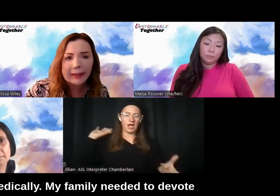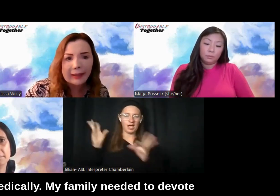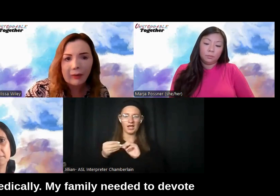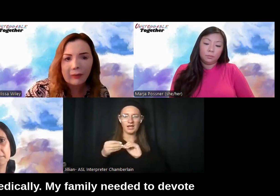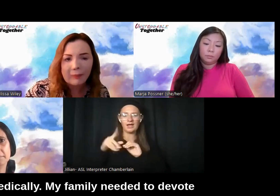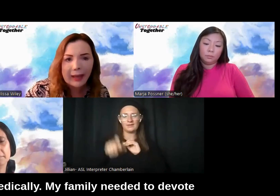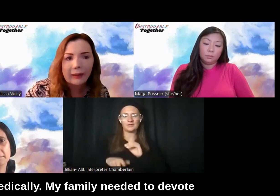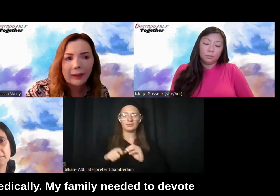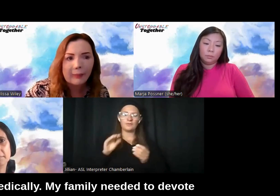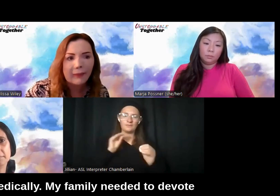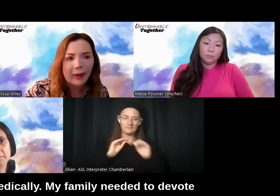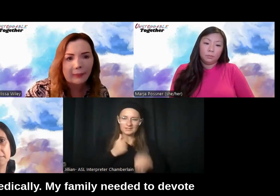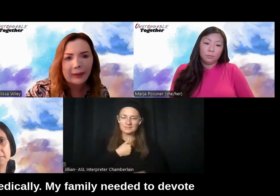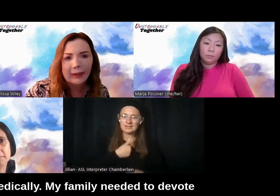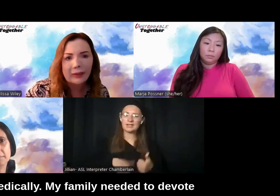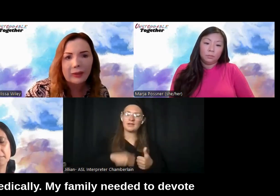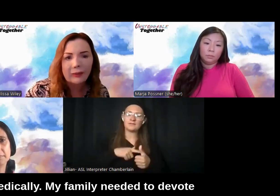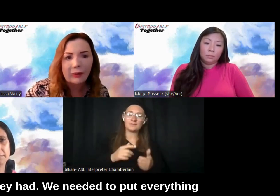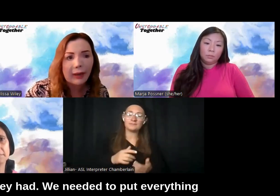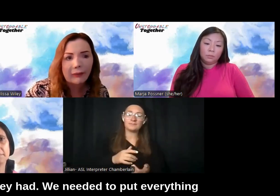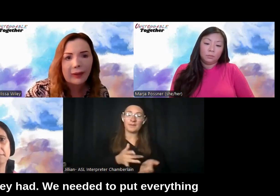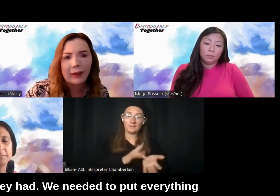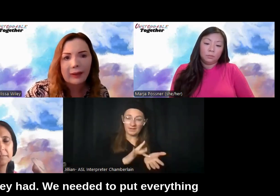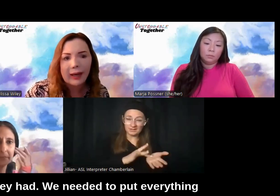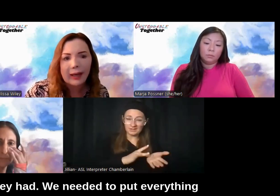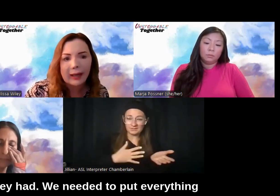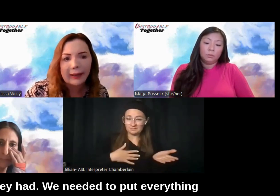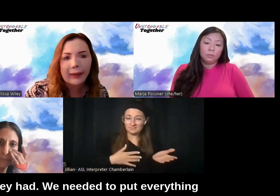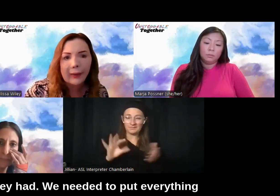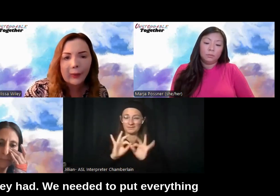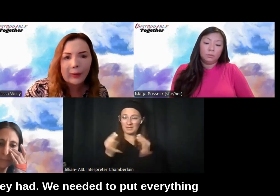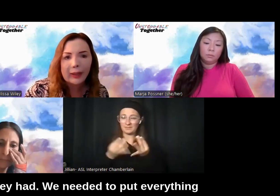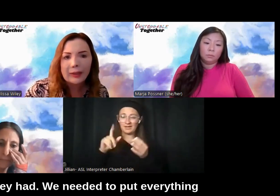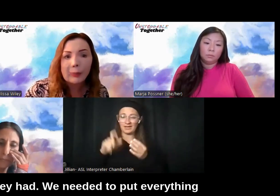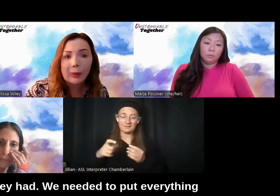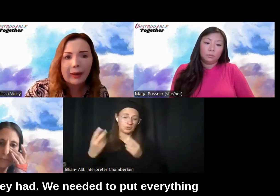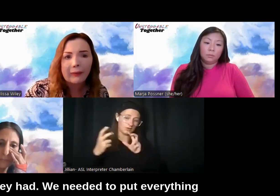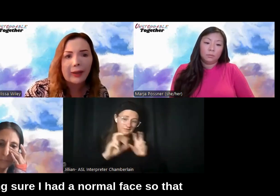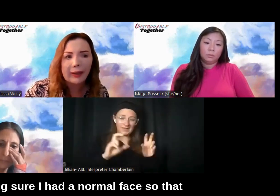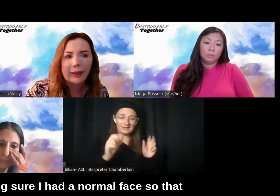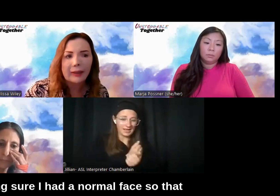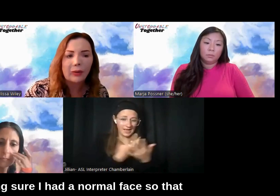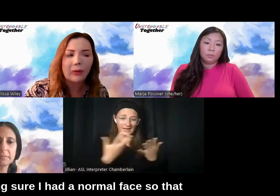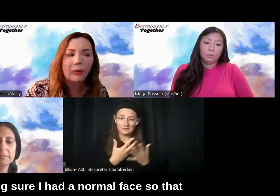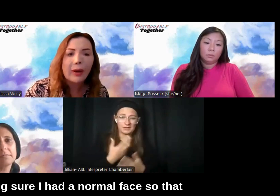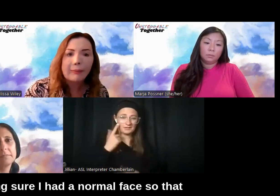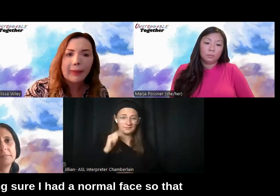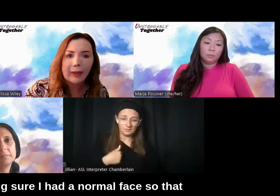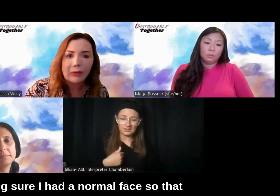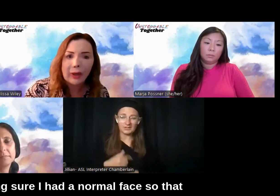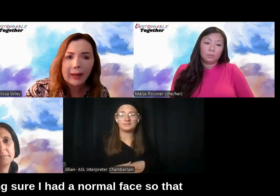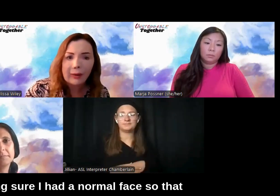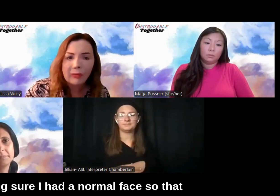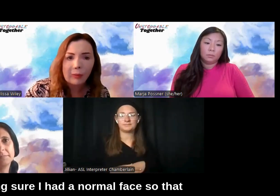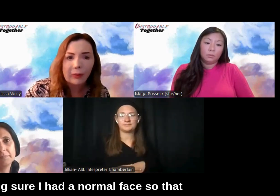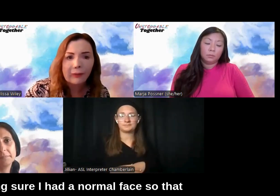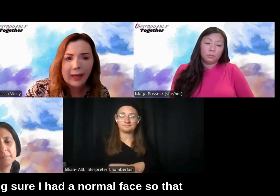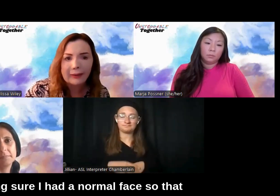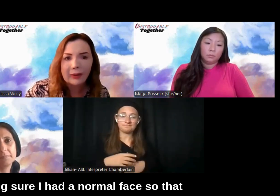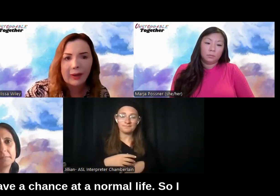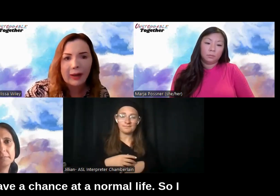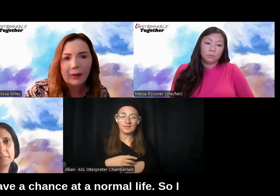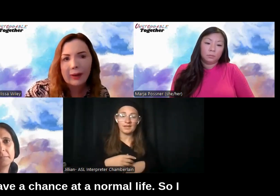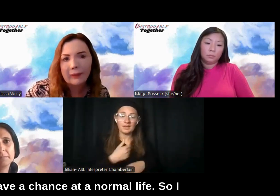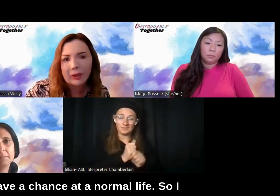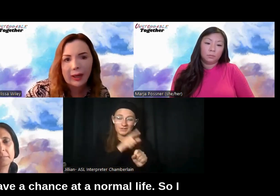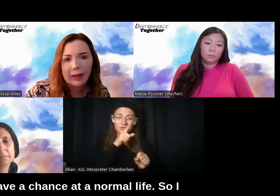fix myself medically. My family needed to devote everything they had. We needed to put everything into making sure I had a normal face